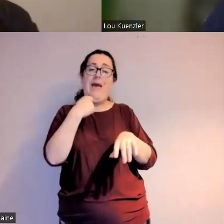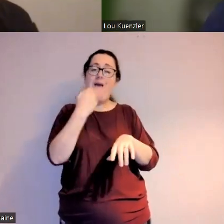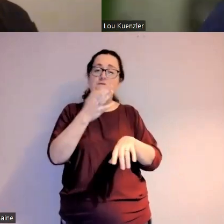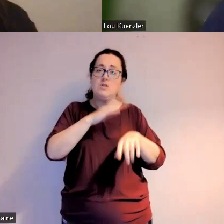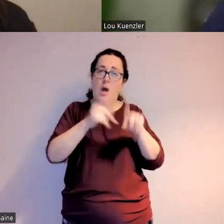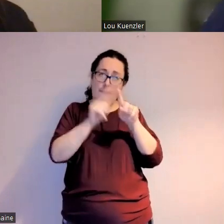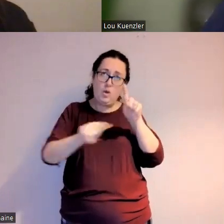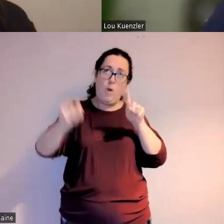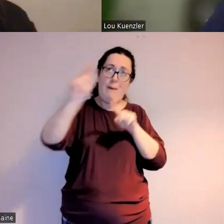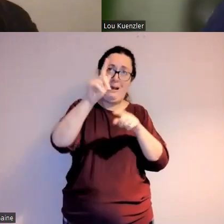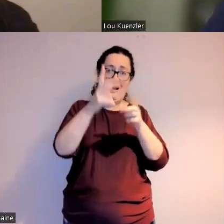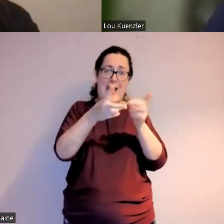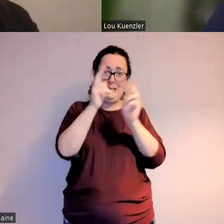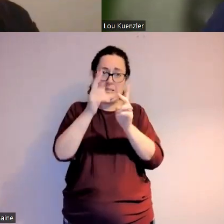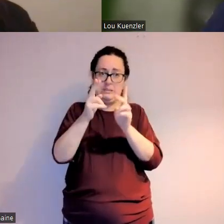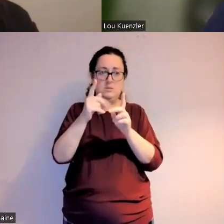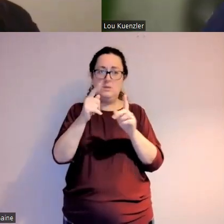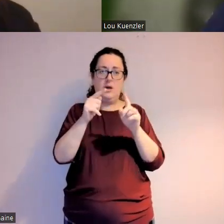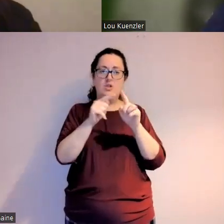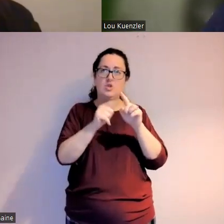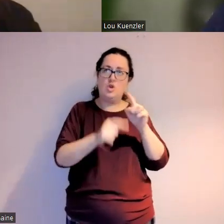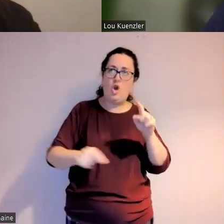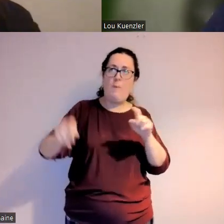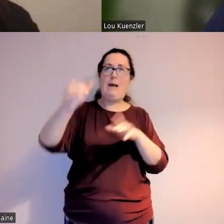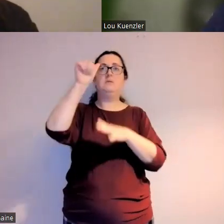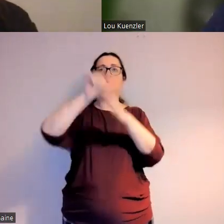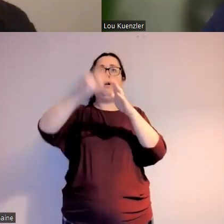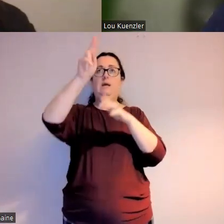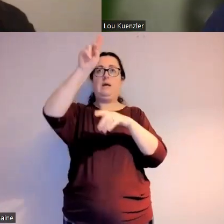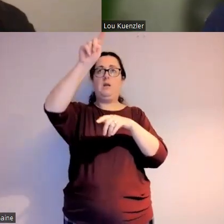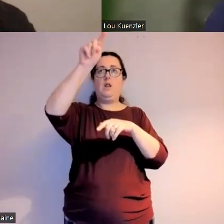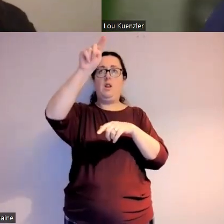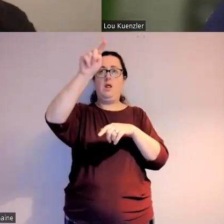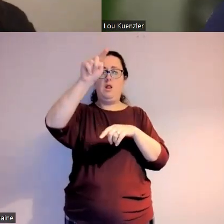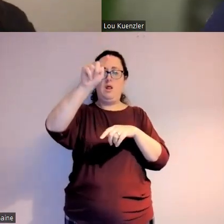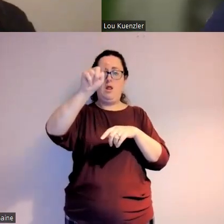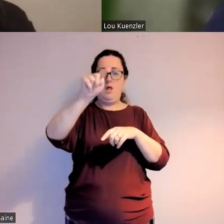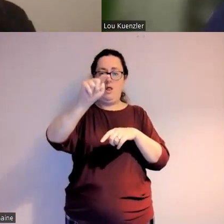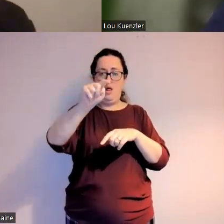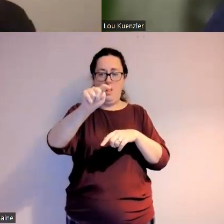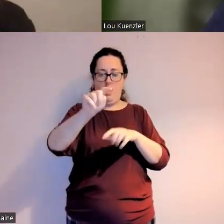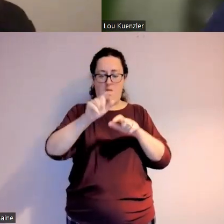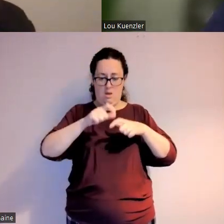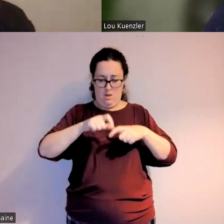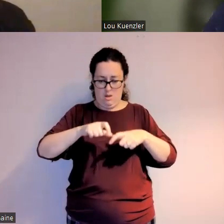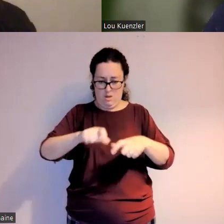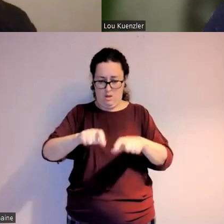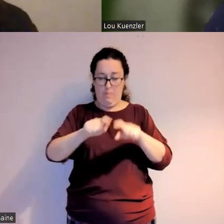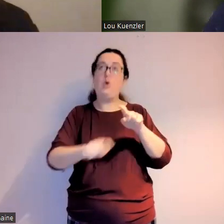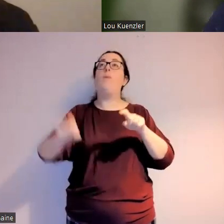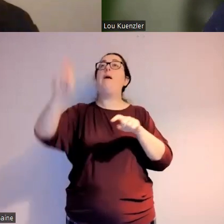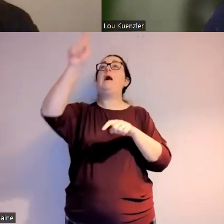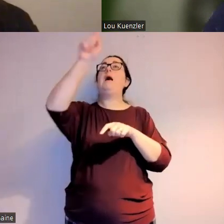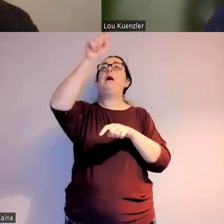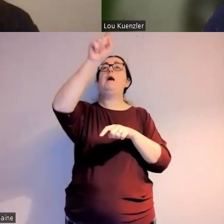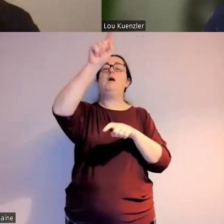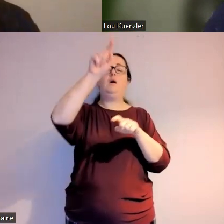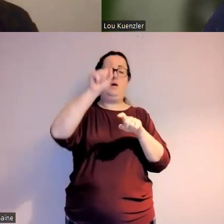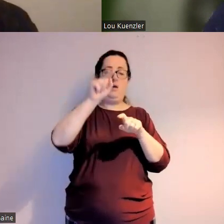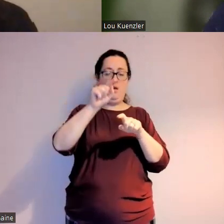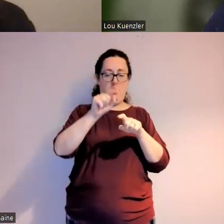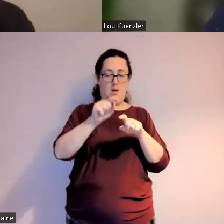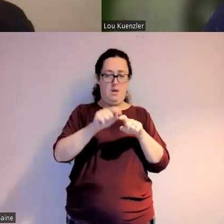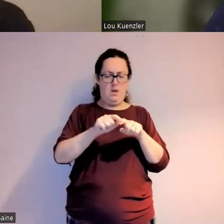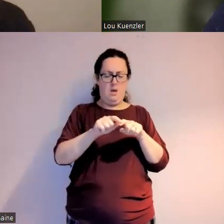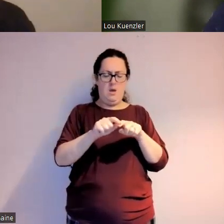literally just that I've started again kind of thing, and then gone back and then gone as far as I can. And then I think, oh, actually, I'm